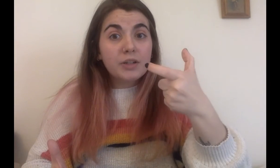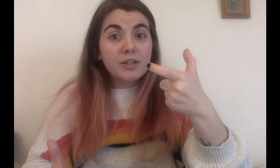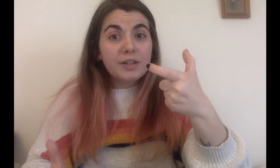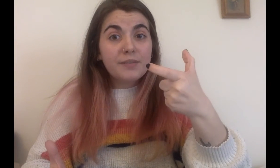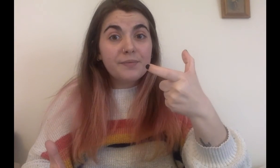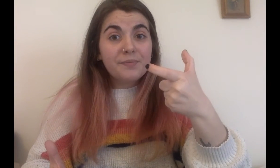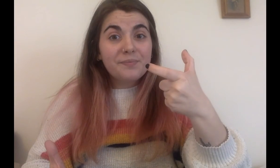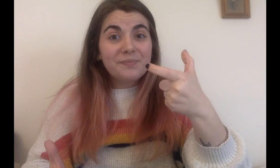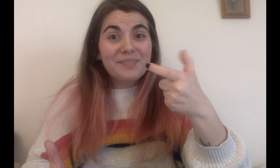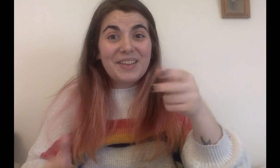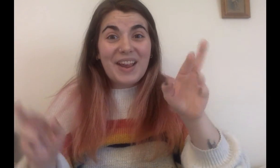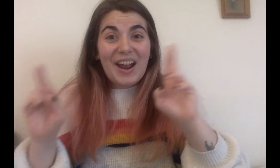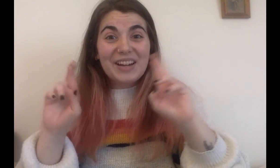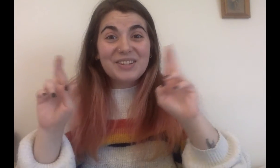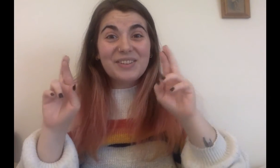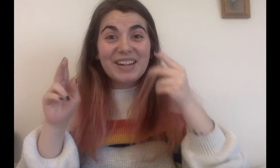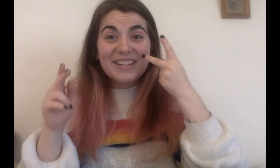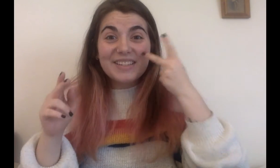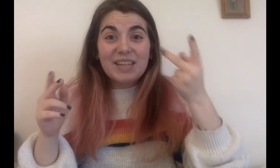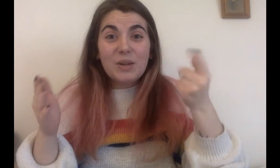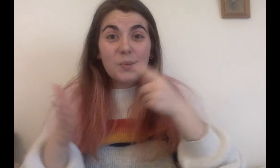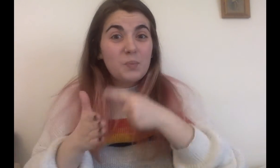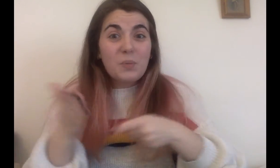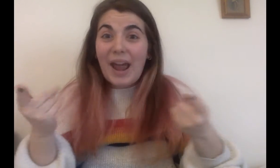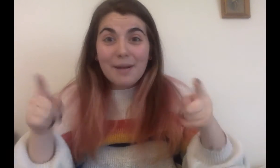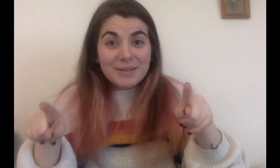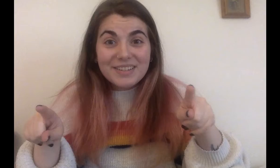watched. Are you ready to see what happened?